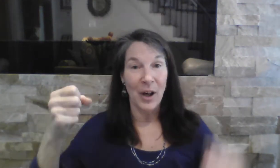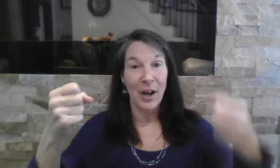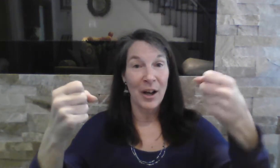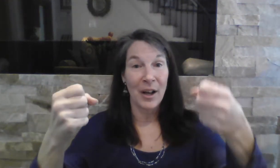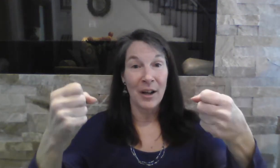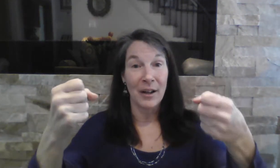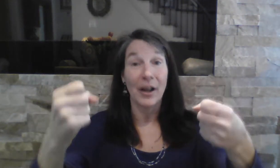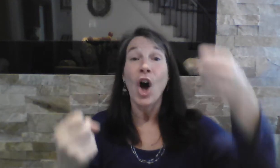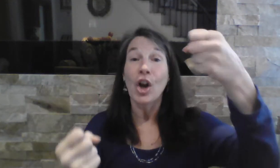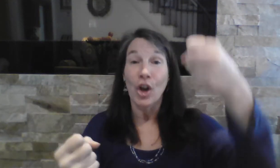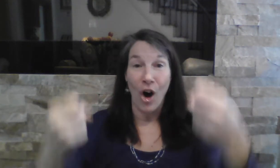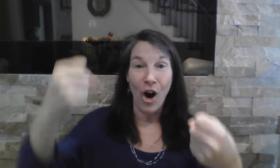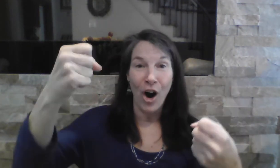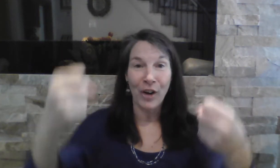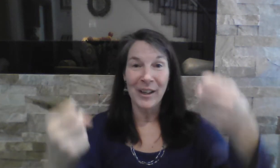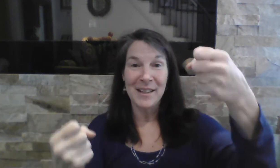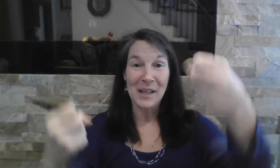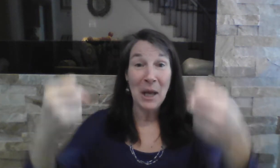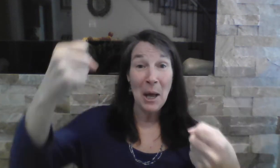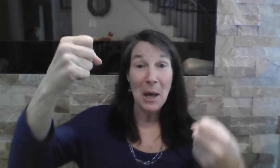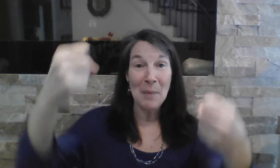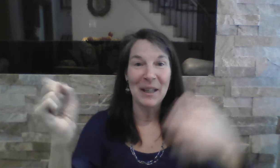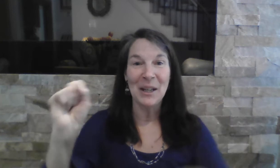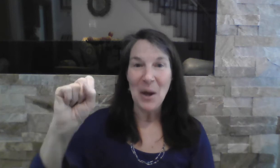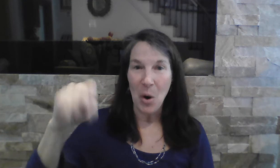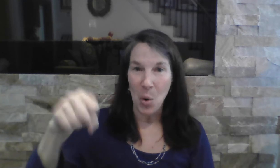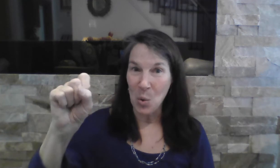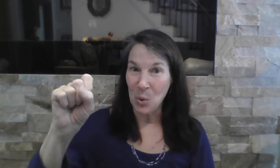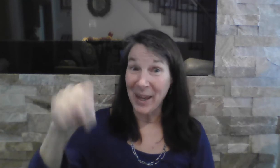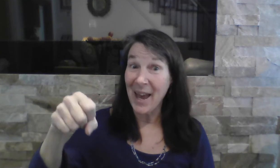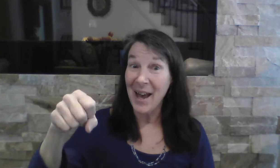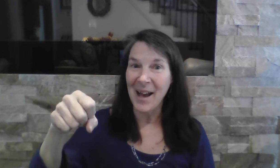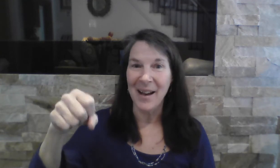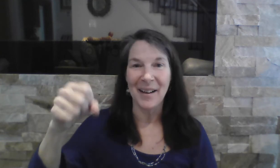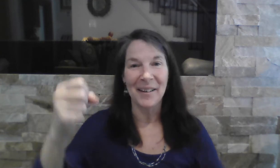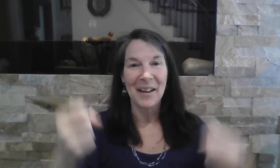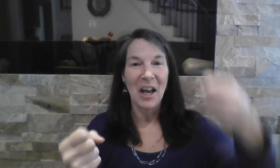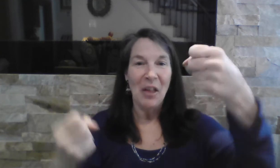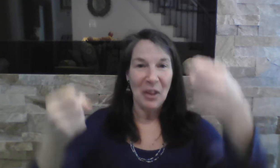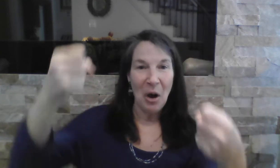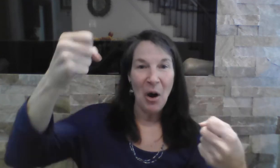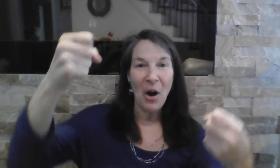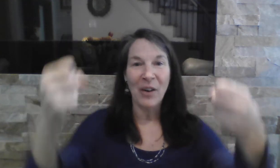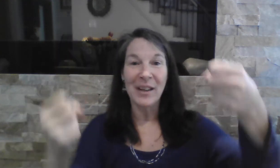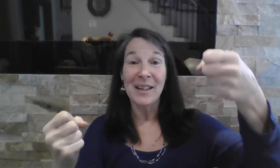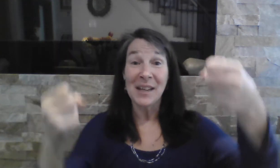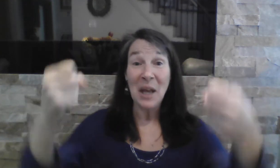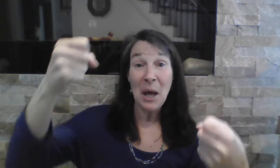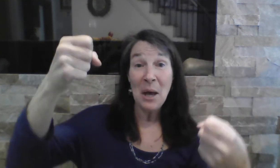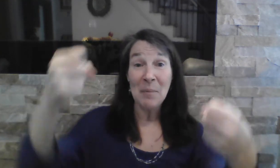The car is a coming. Oh yeah. The car is a coming.